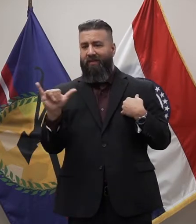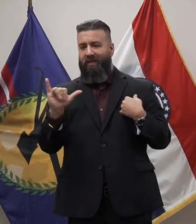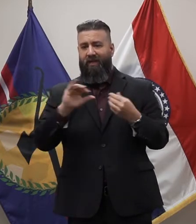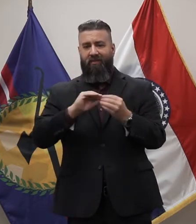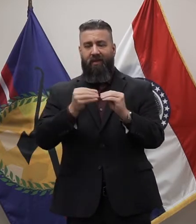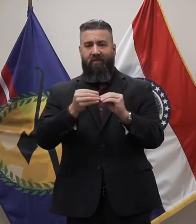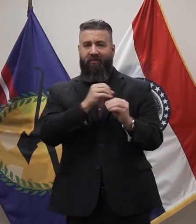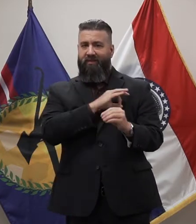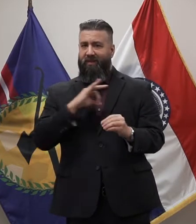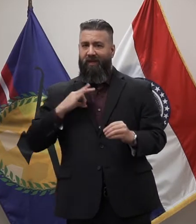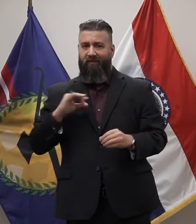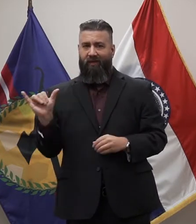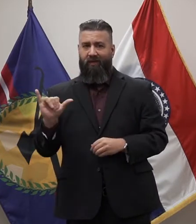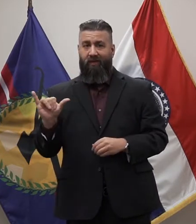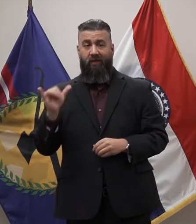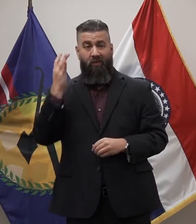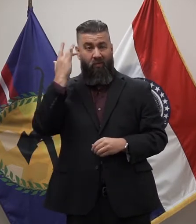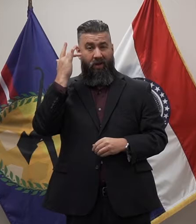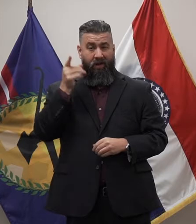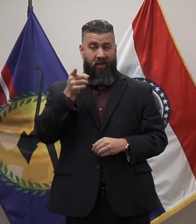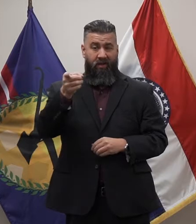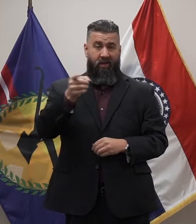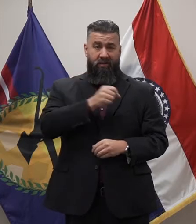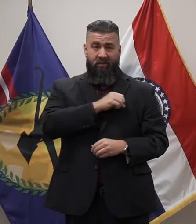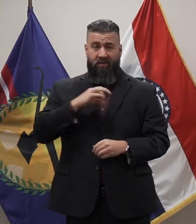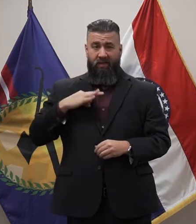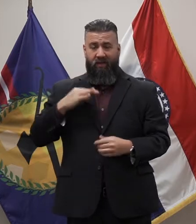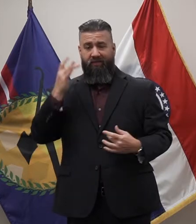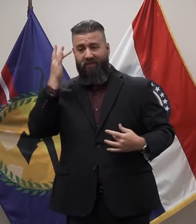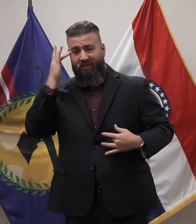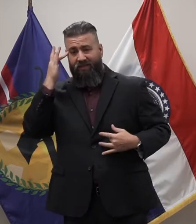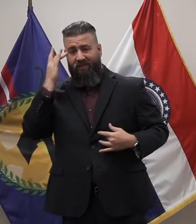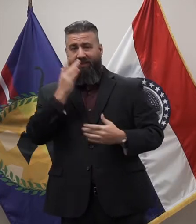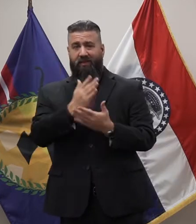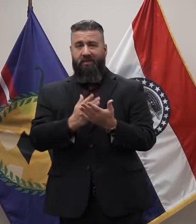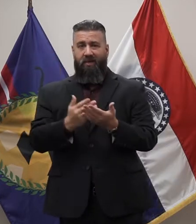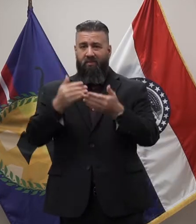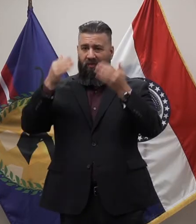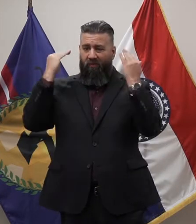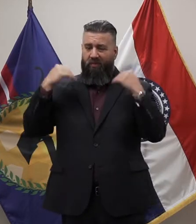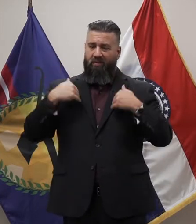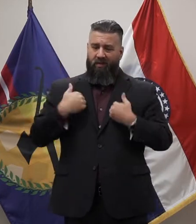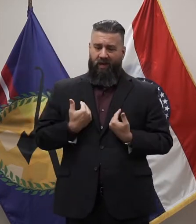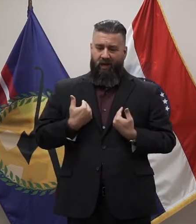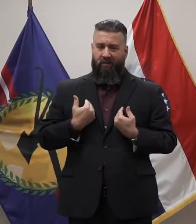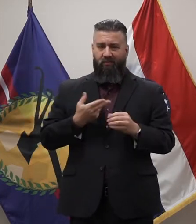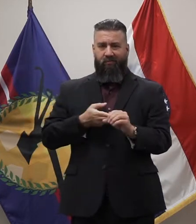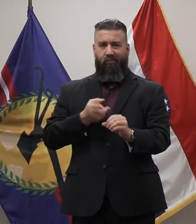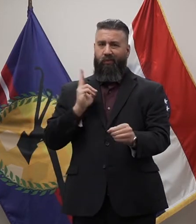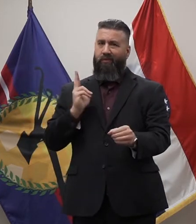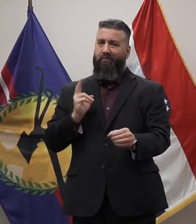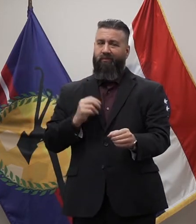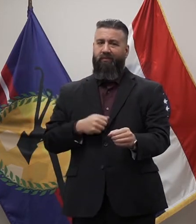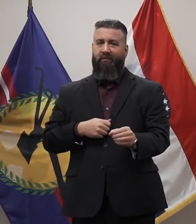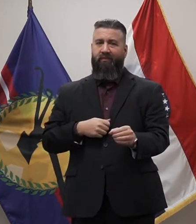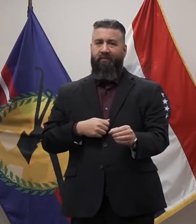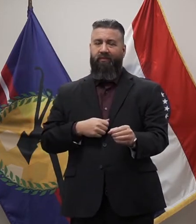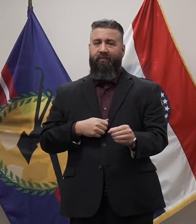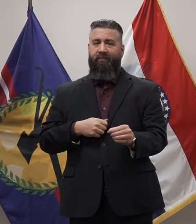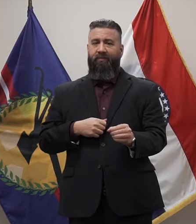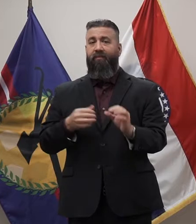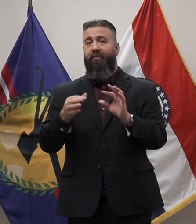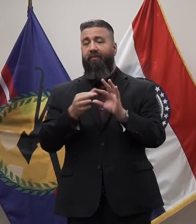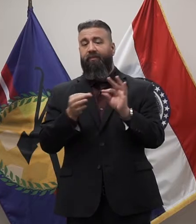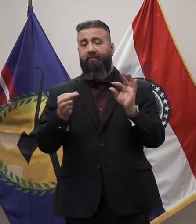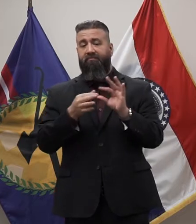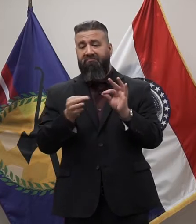because their employees are out sick with COVID, and some of them have burned out and have left work altogether. So the